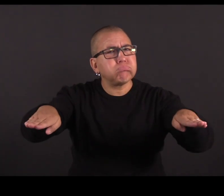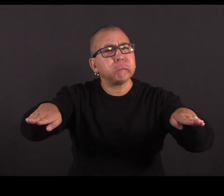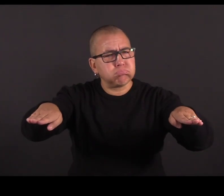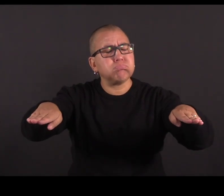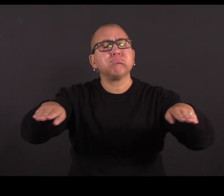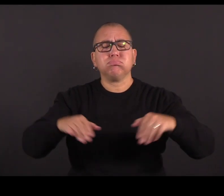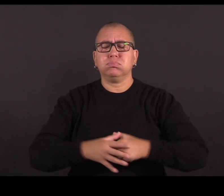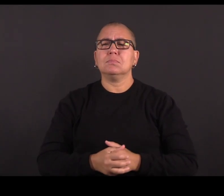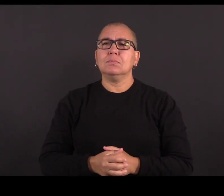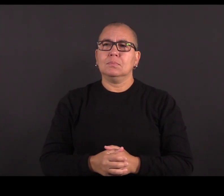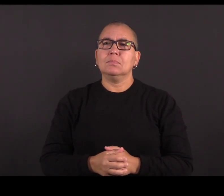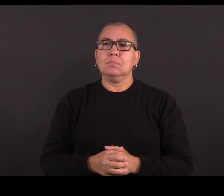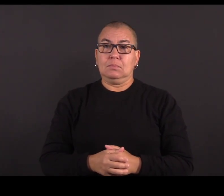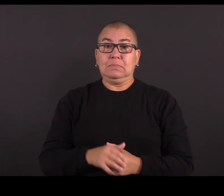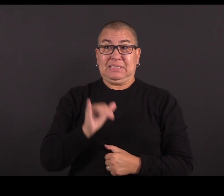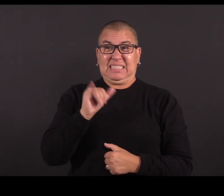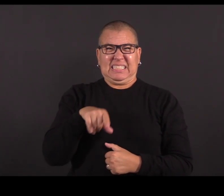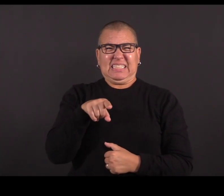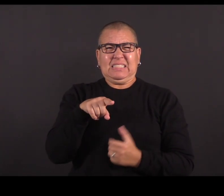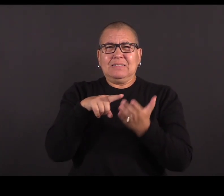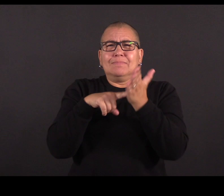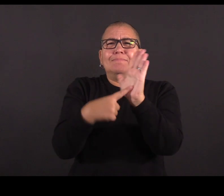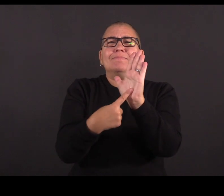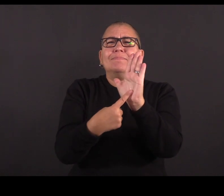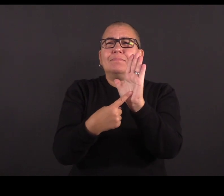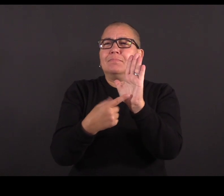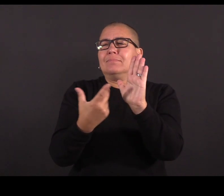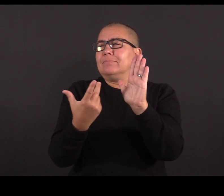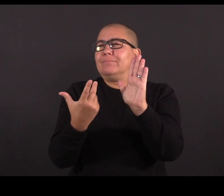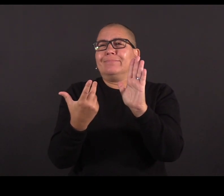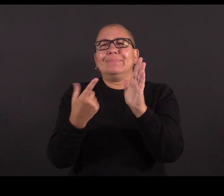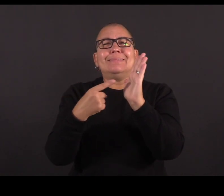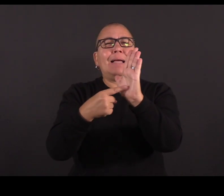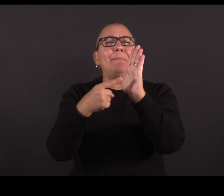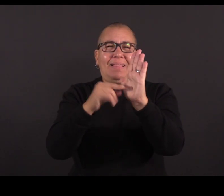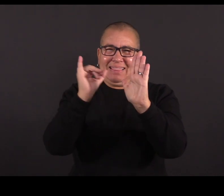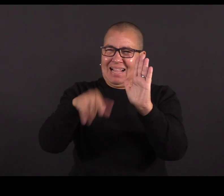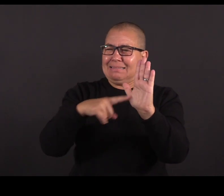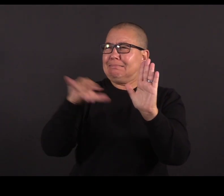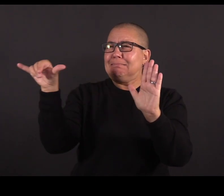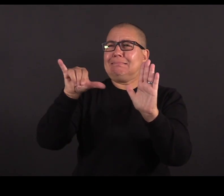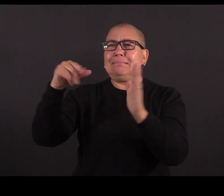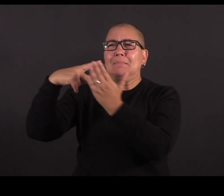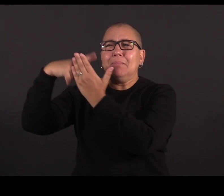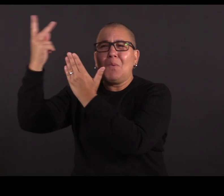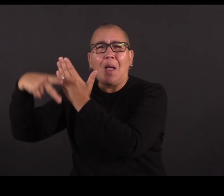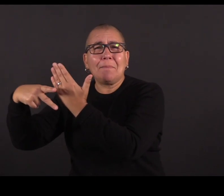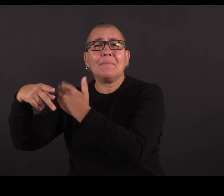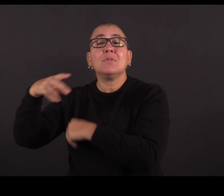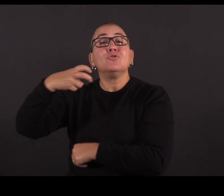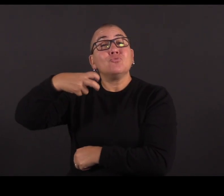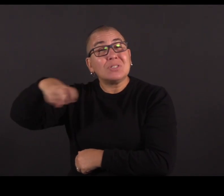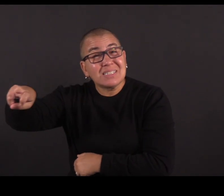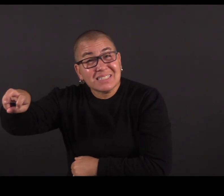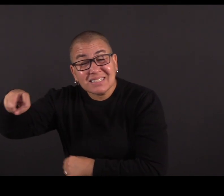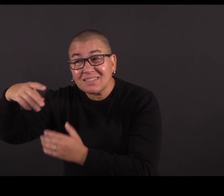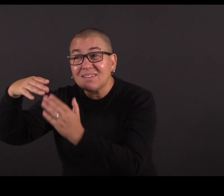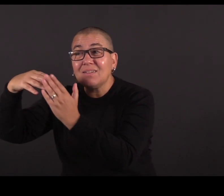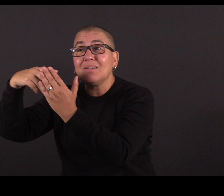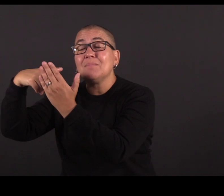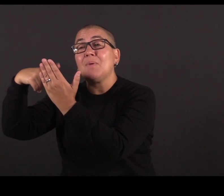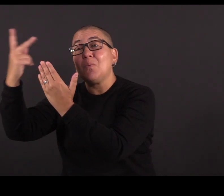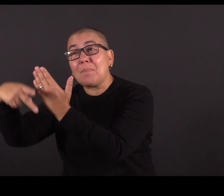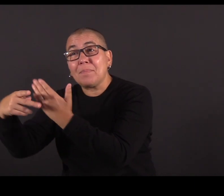This model can be used in many different housing program types, such as transitional housing, permanent supportive